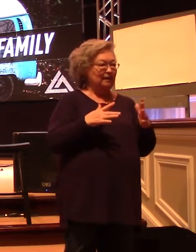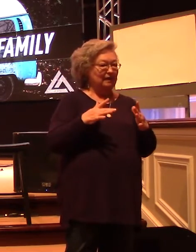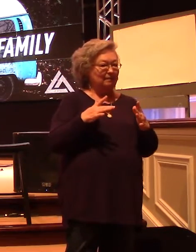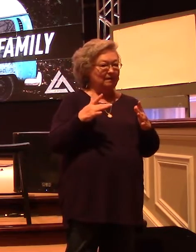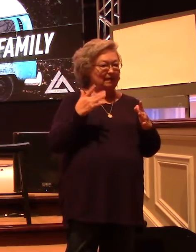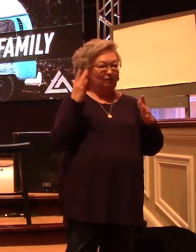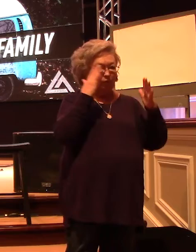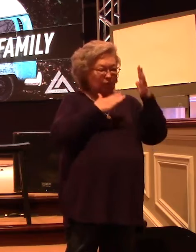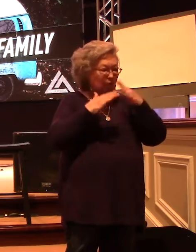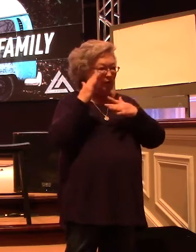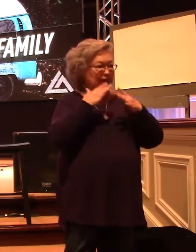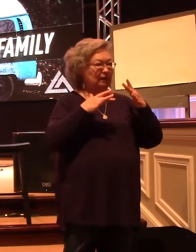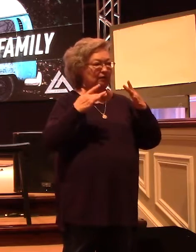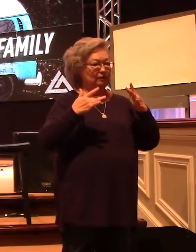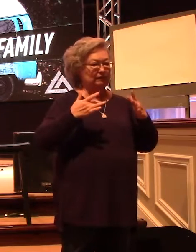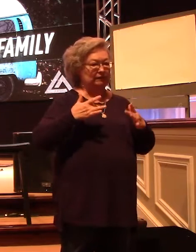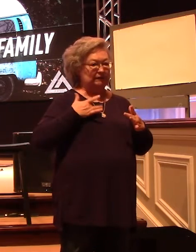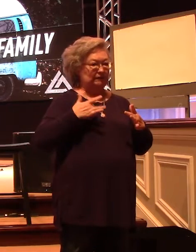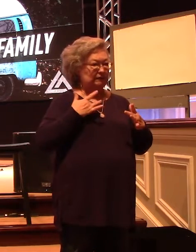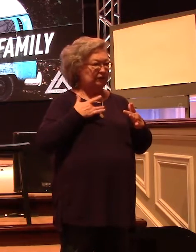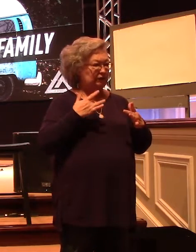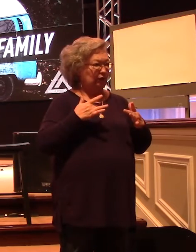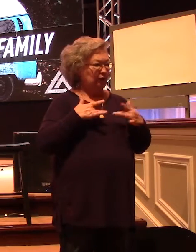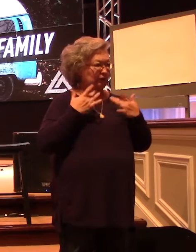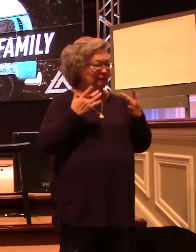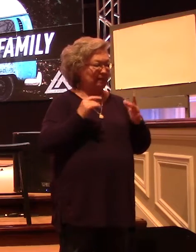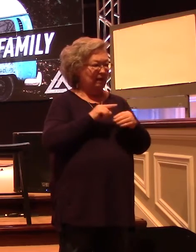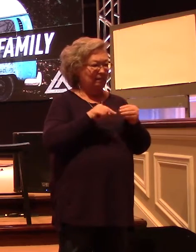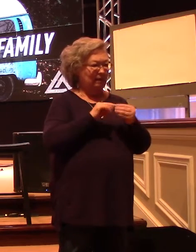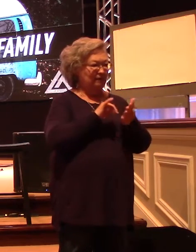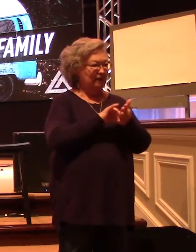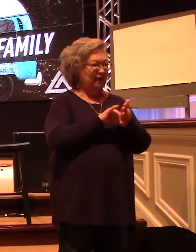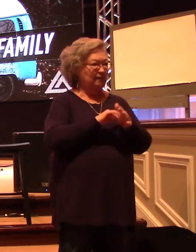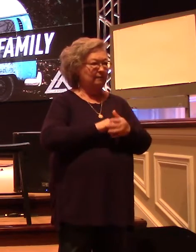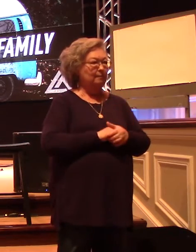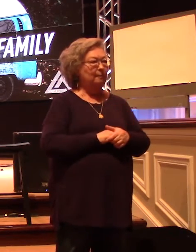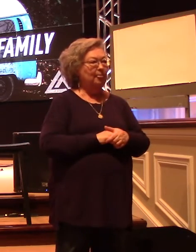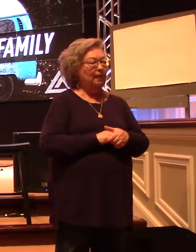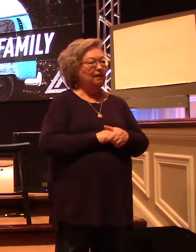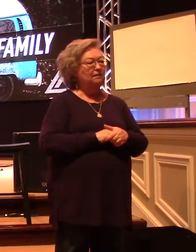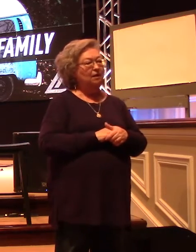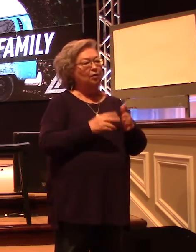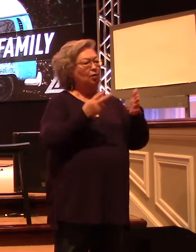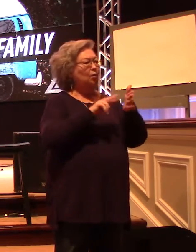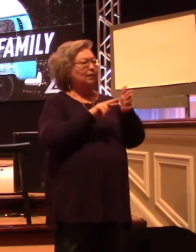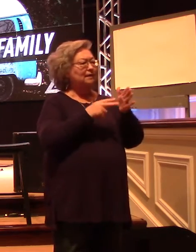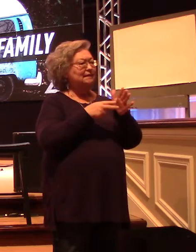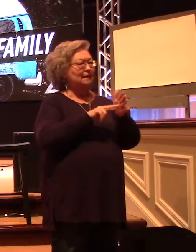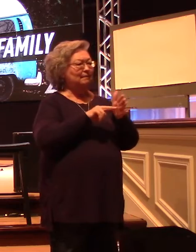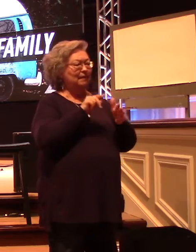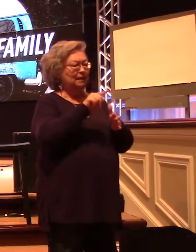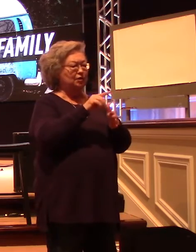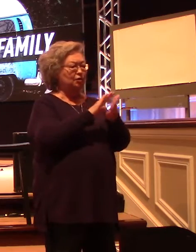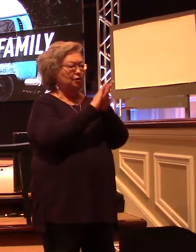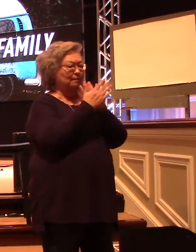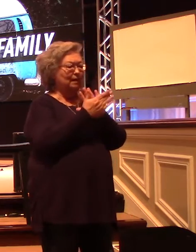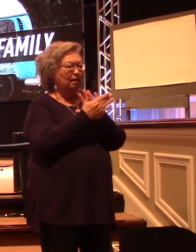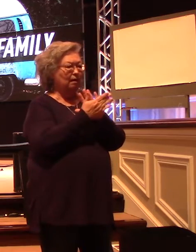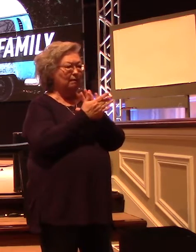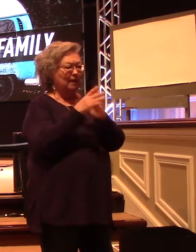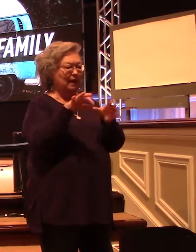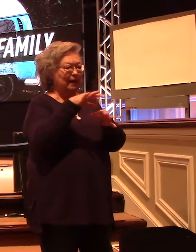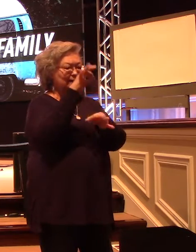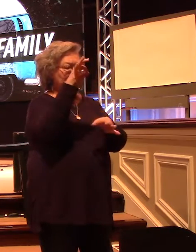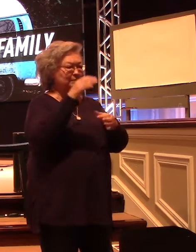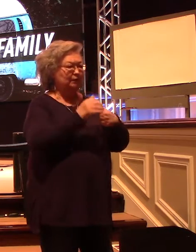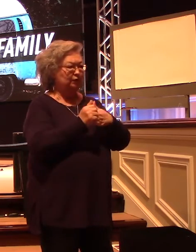us. Before we dive into what it really means to be a spiritual leader, though, I want to look at a passage of scripture. We won't take time to turn